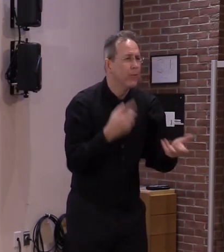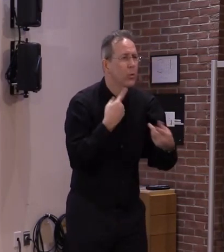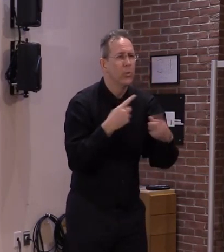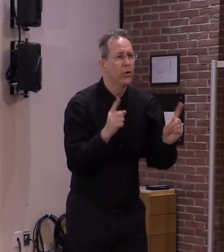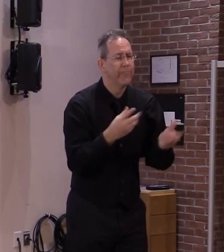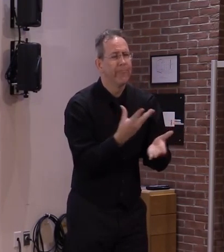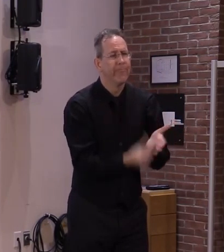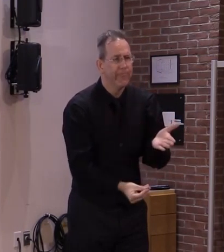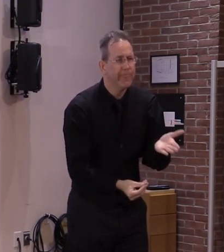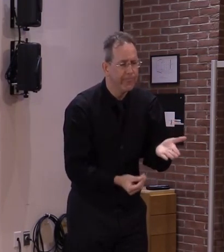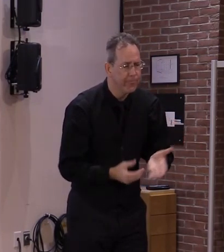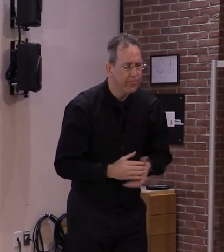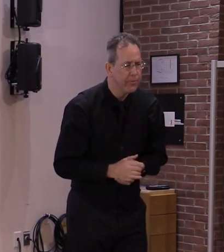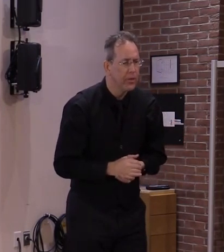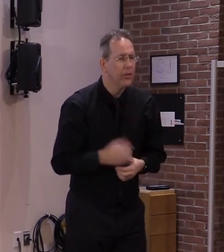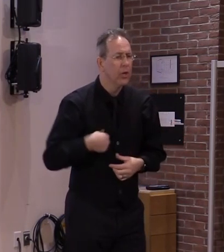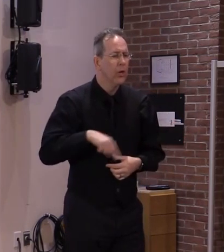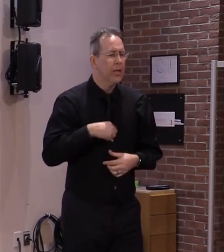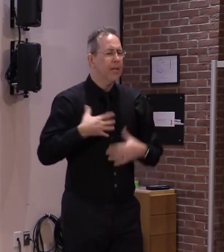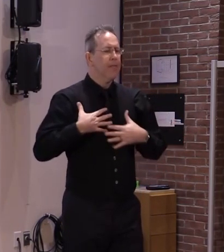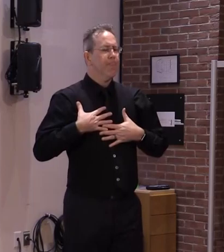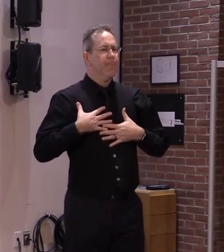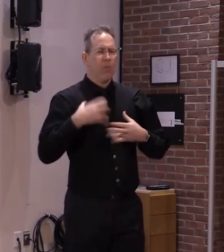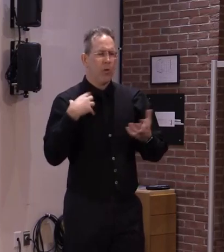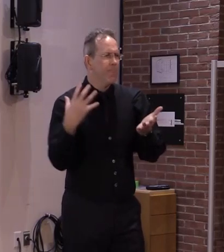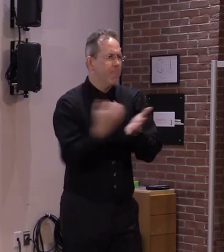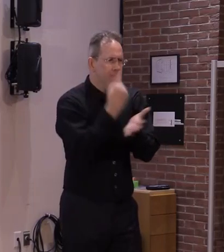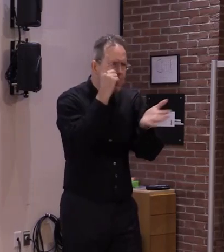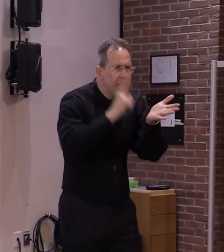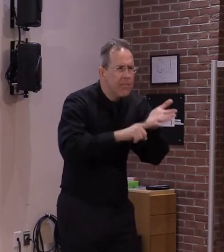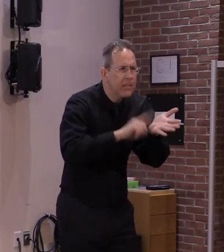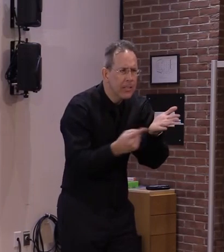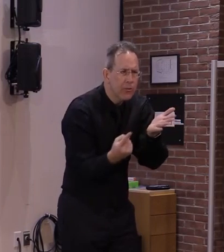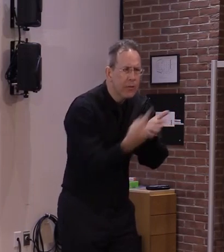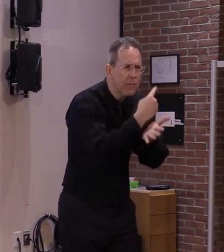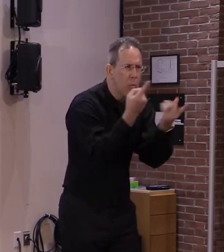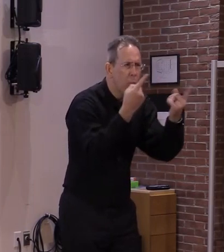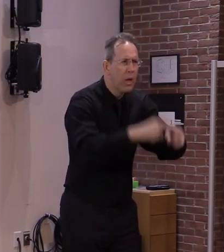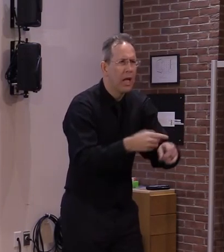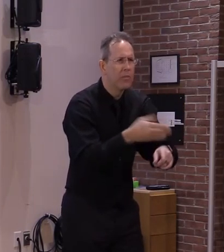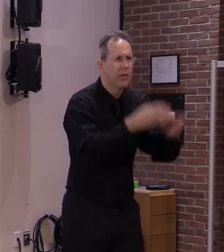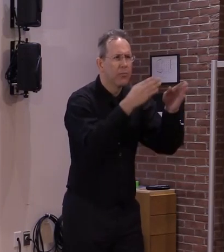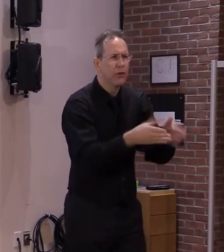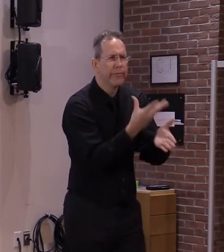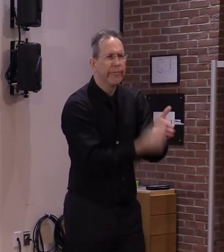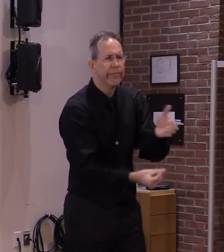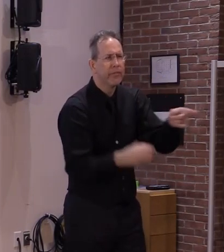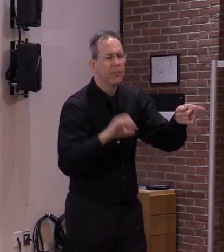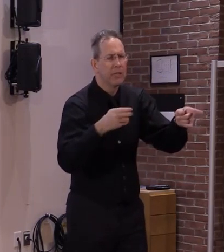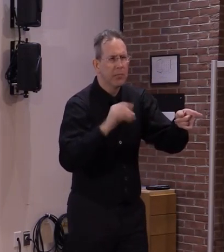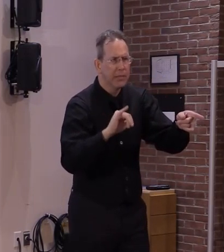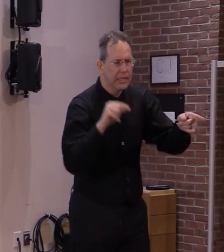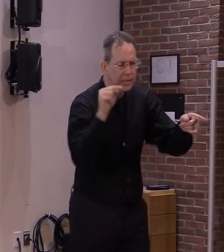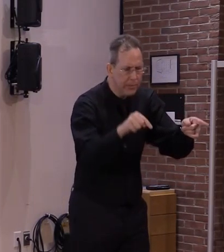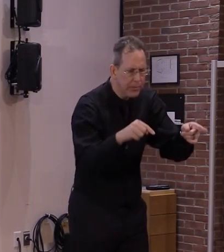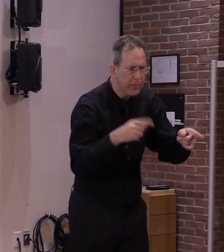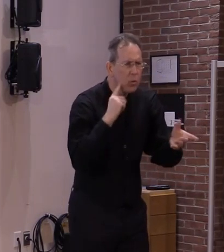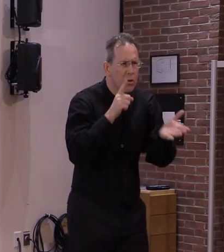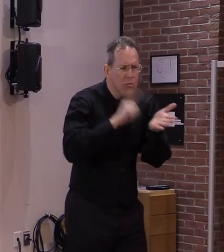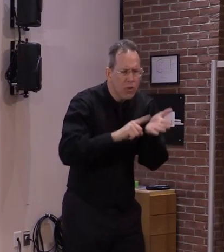review of the medical history and circumstances of the death. Next of kin have been notified and processes